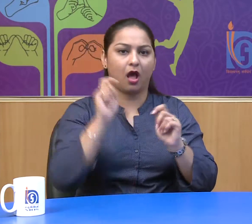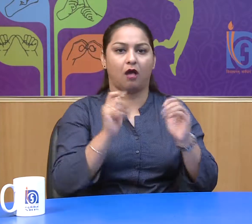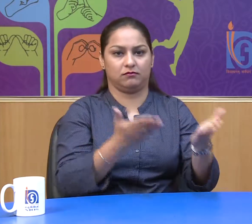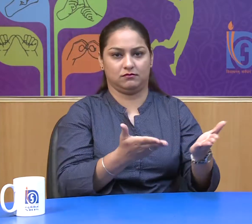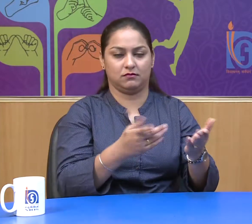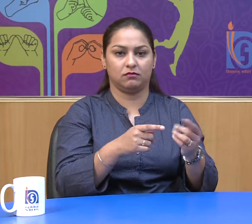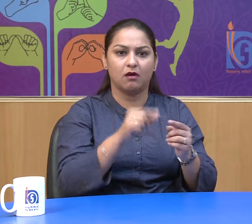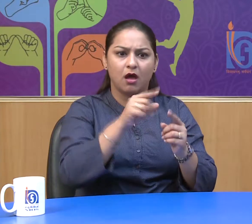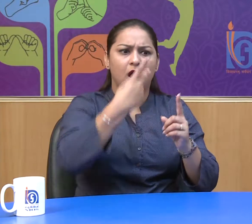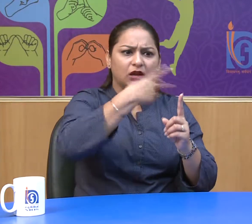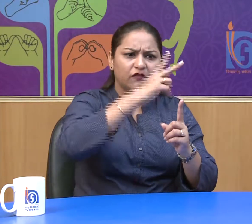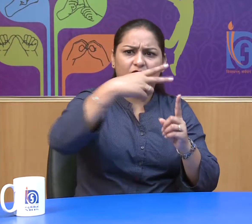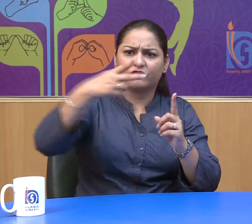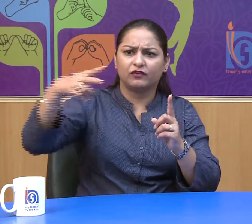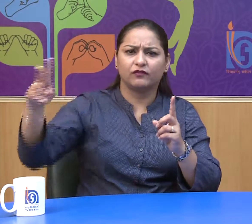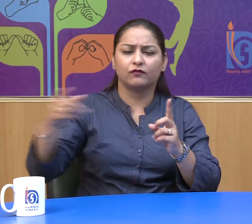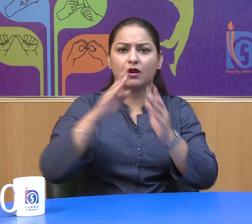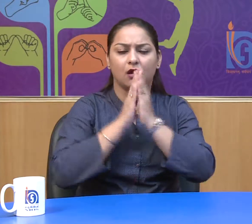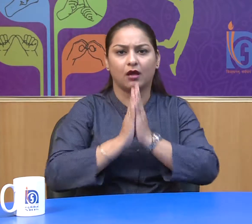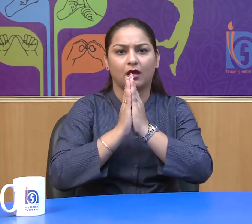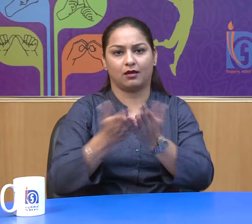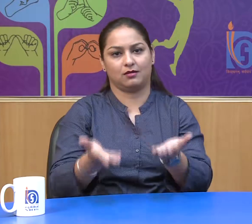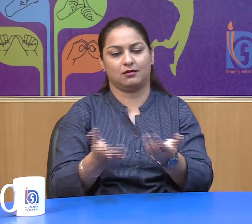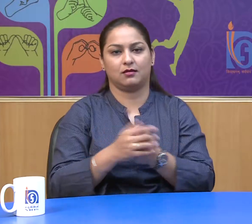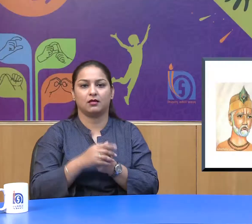Dear learners, now we will learn about Kabir.